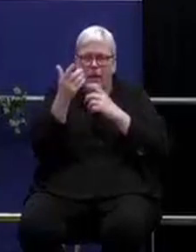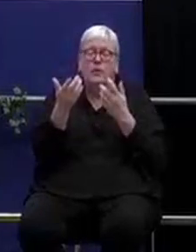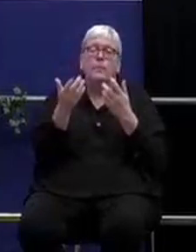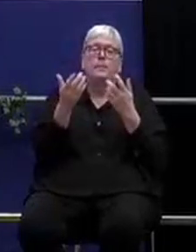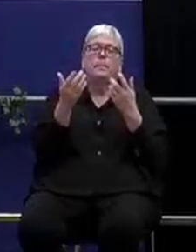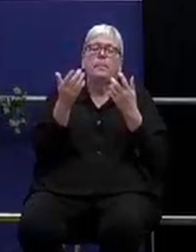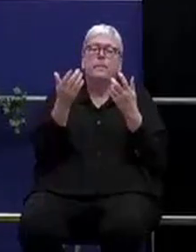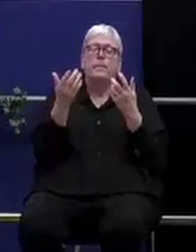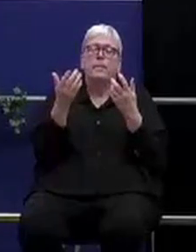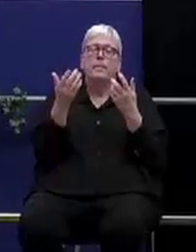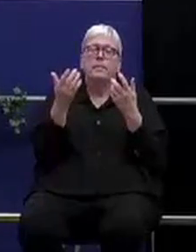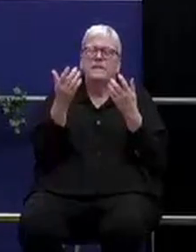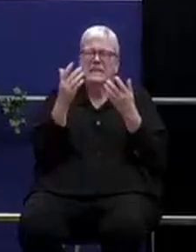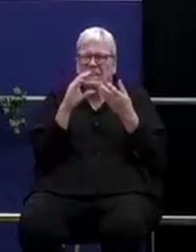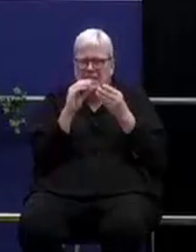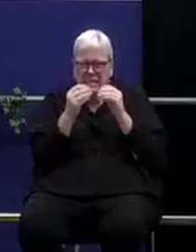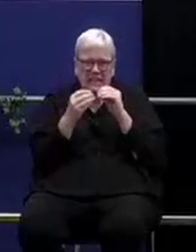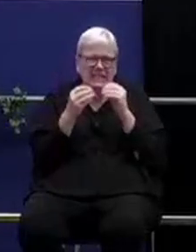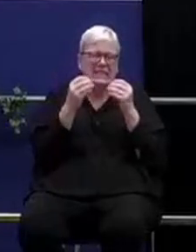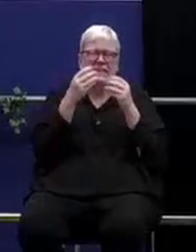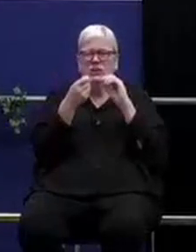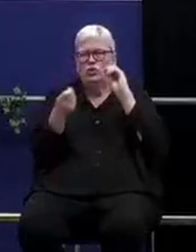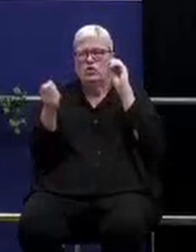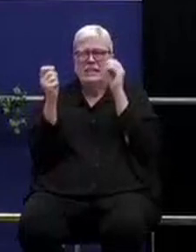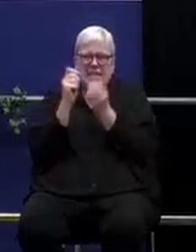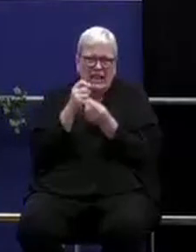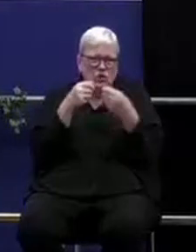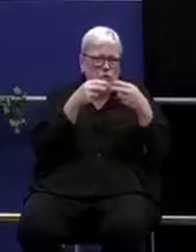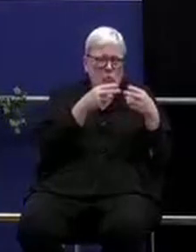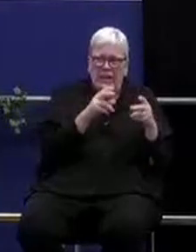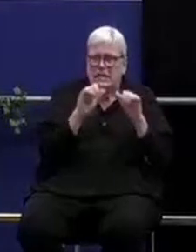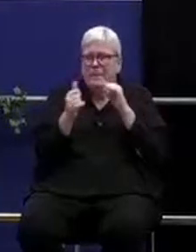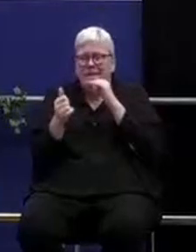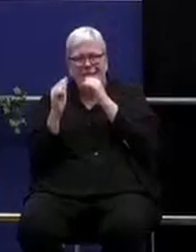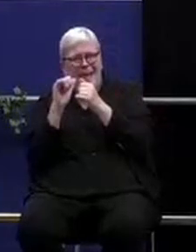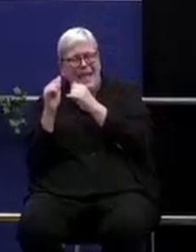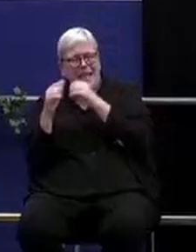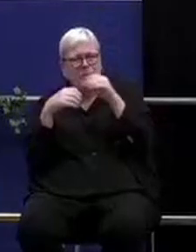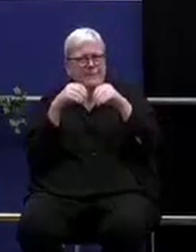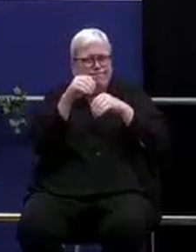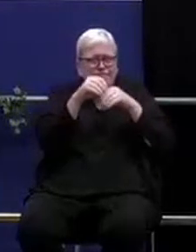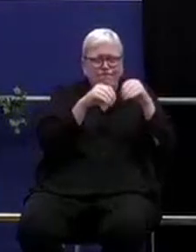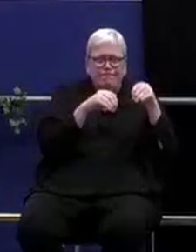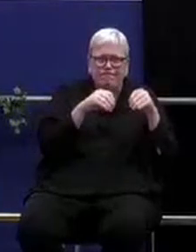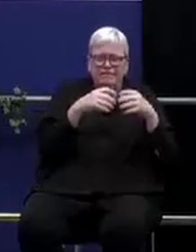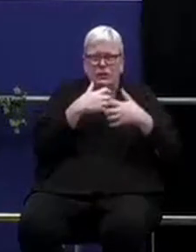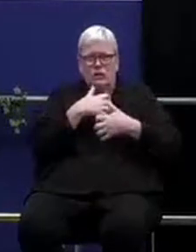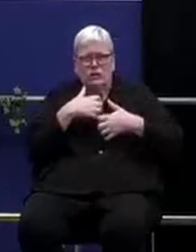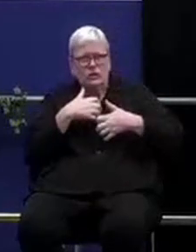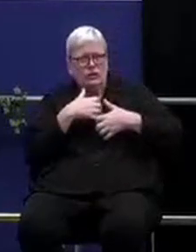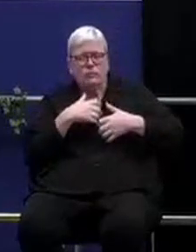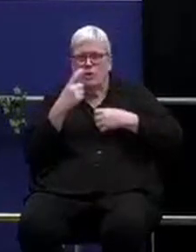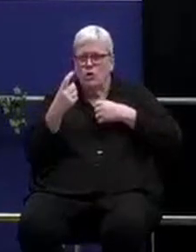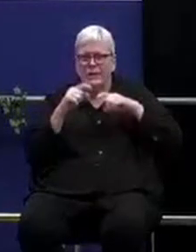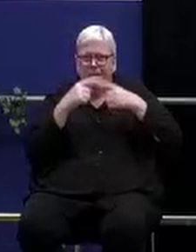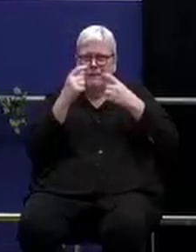like commodified, they're used in transactional ways at times. Other times they kind of ease tensions between